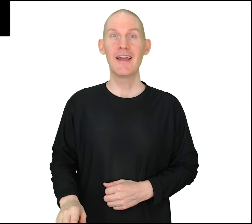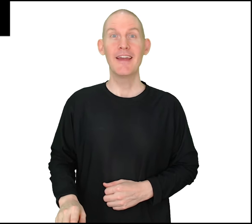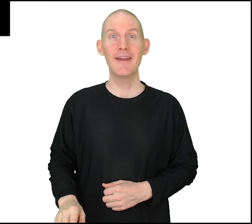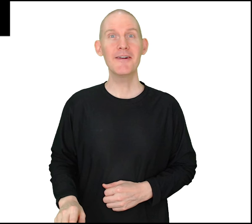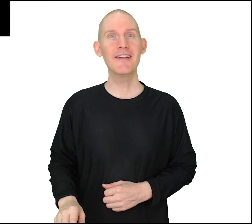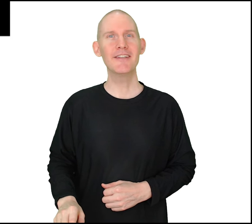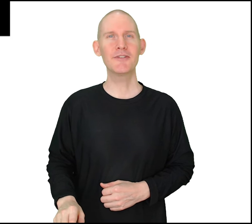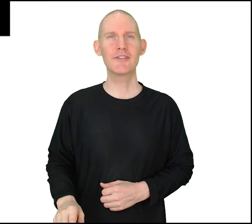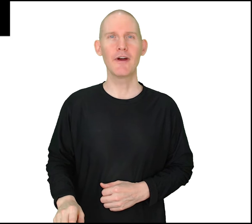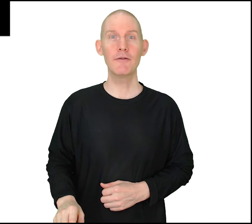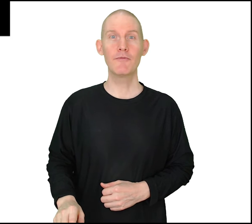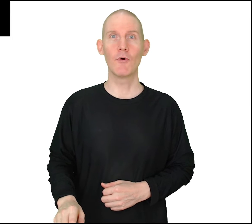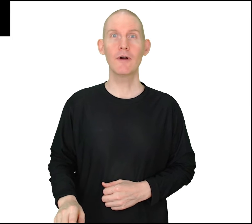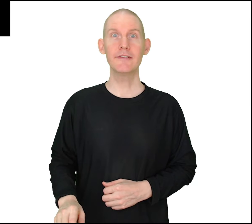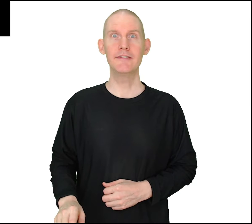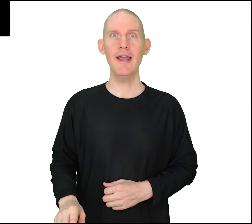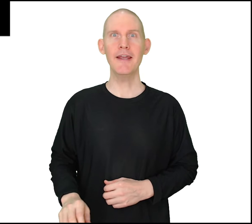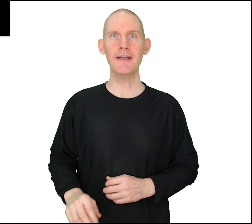Here is the sign for day.